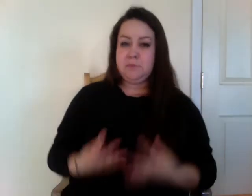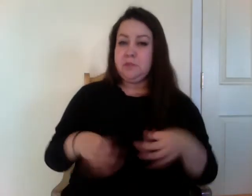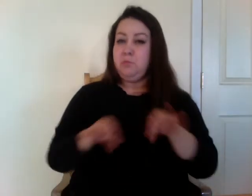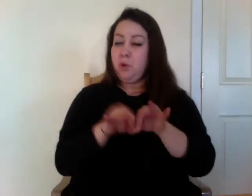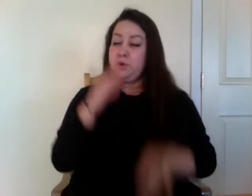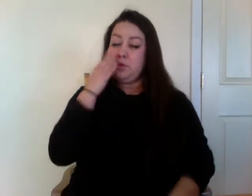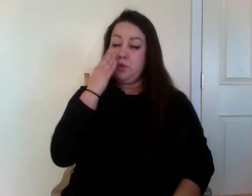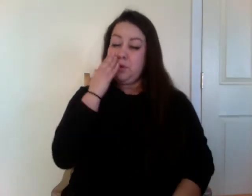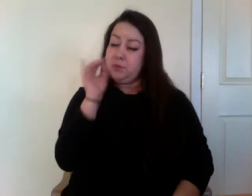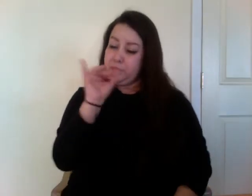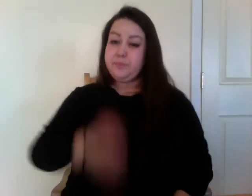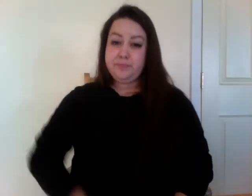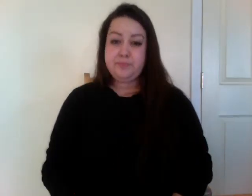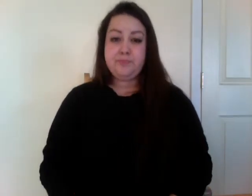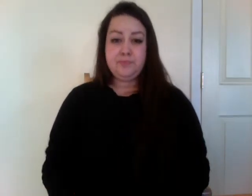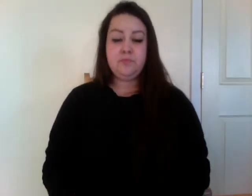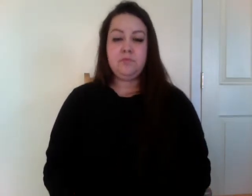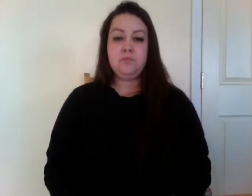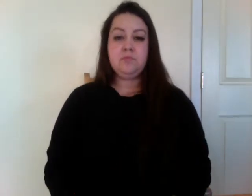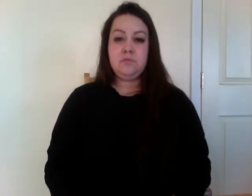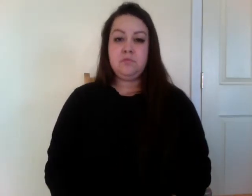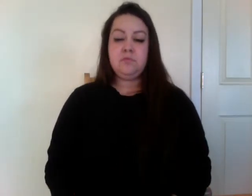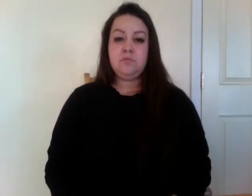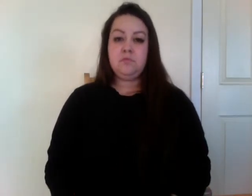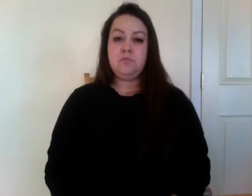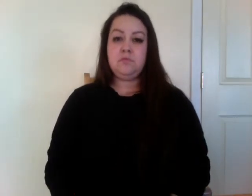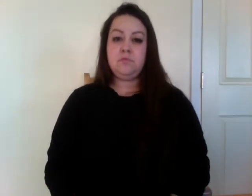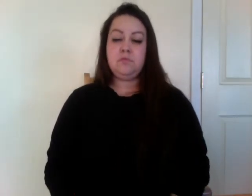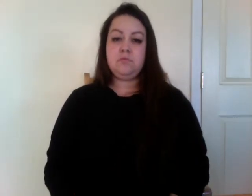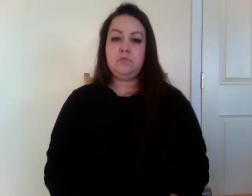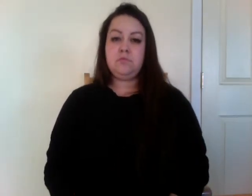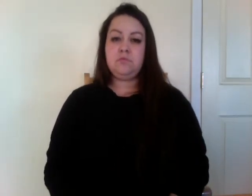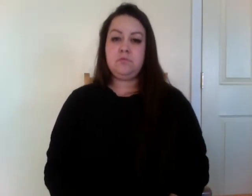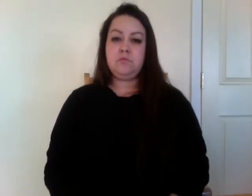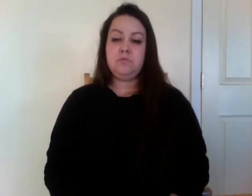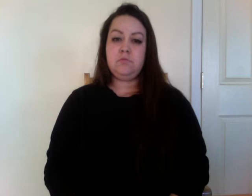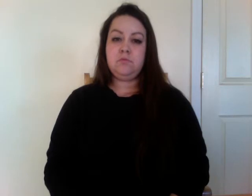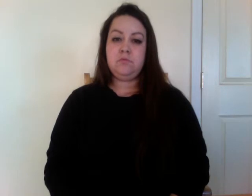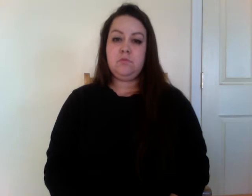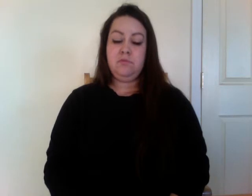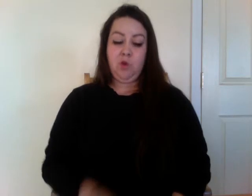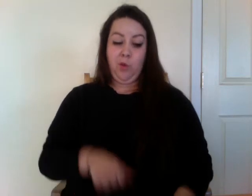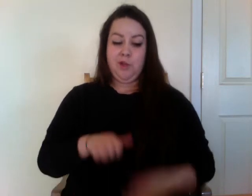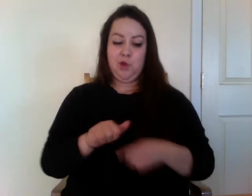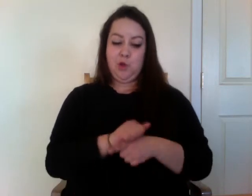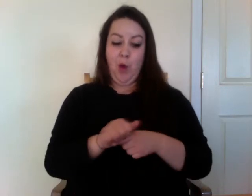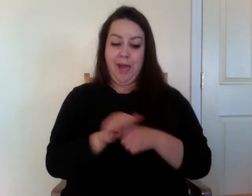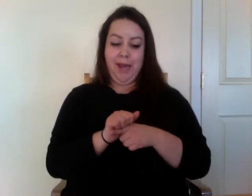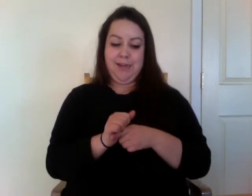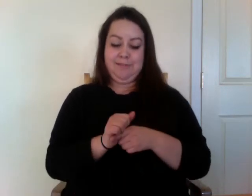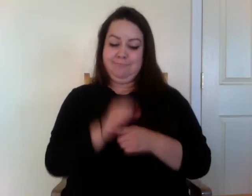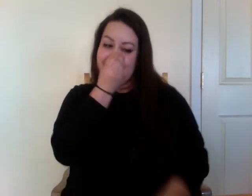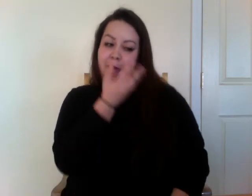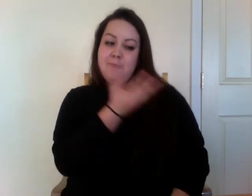well. And for us, what we always mention when we do this training is you should never give out social